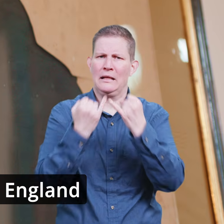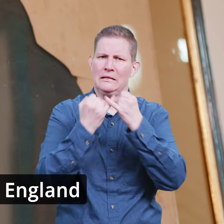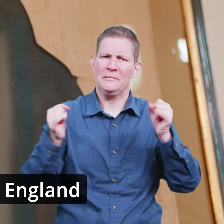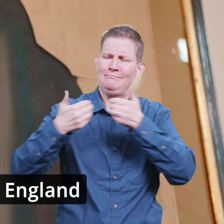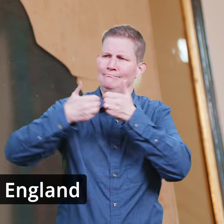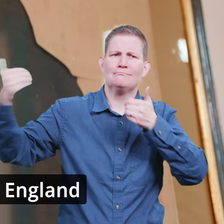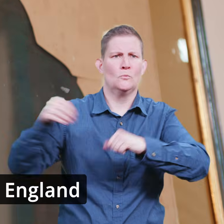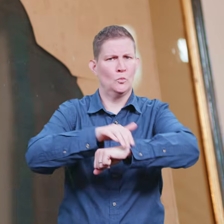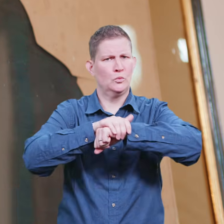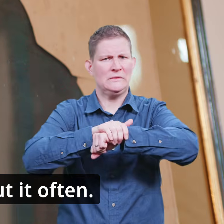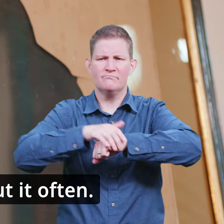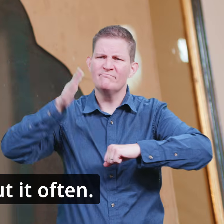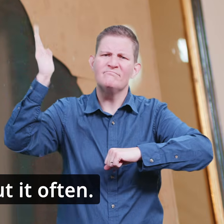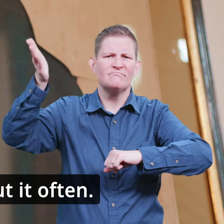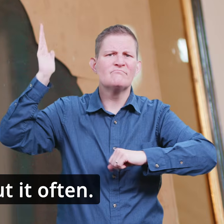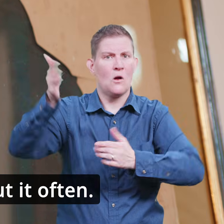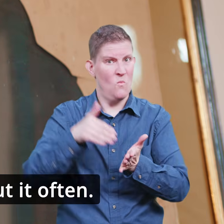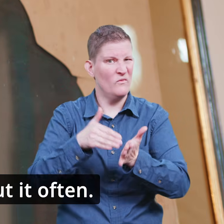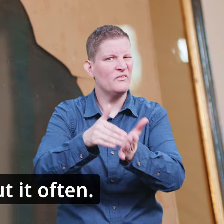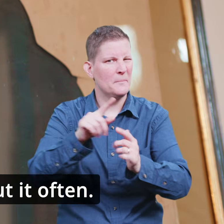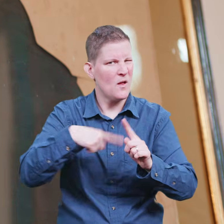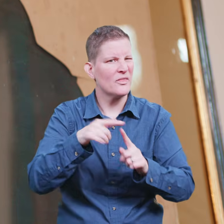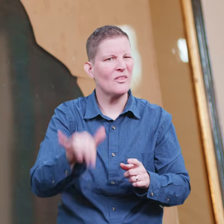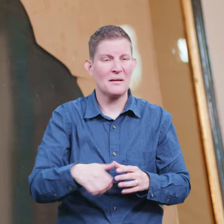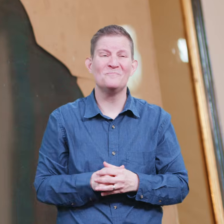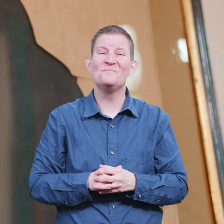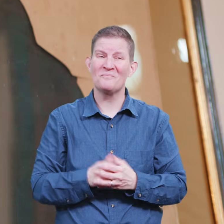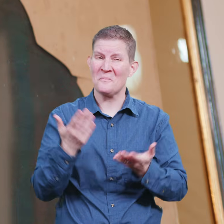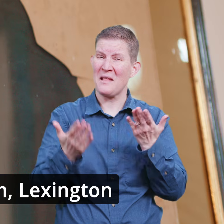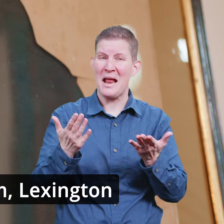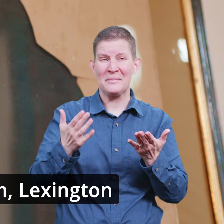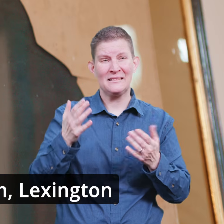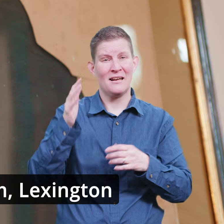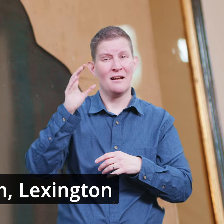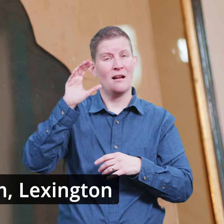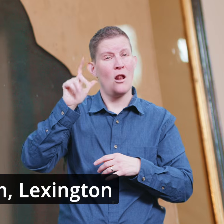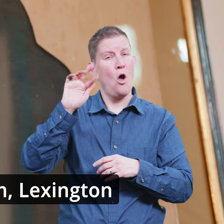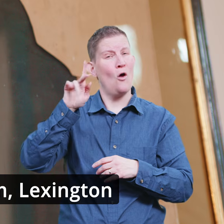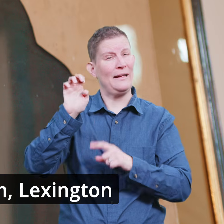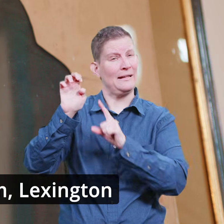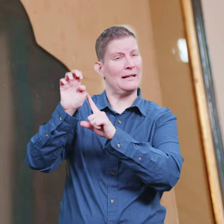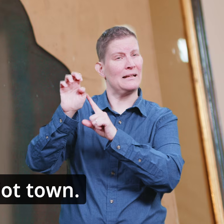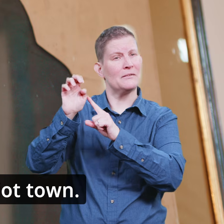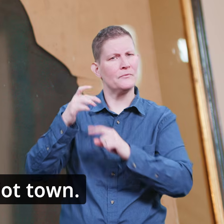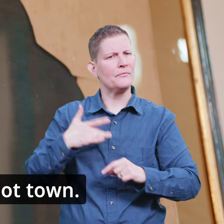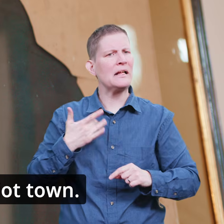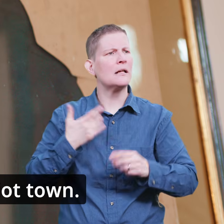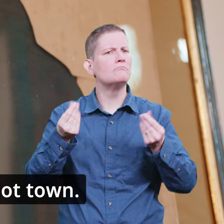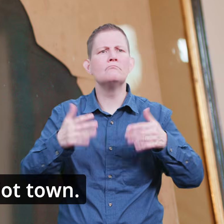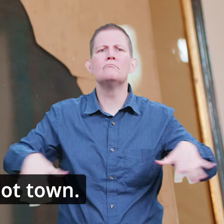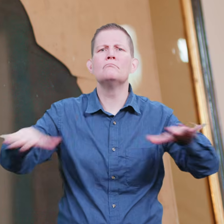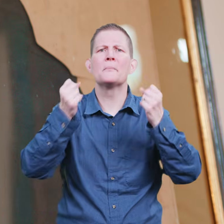in independence from England and sermonized about it often. Possibly because of him, Lexington was a